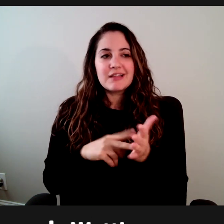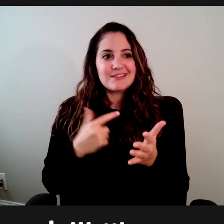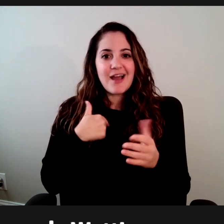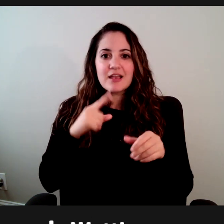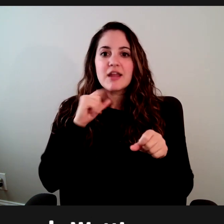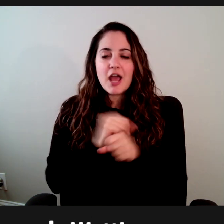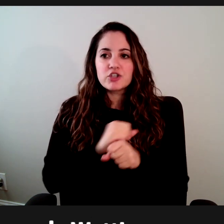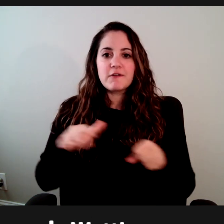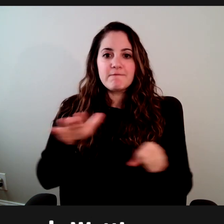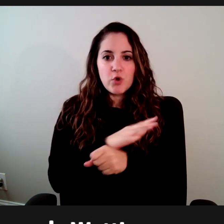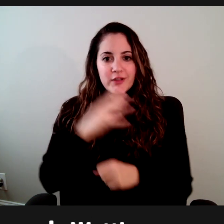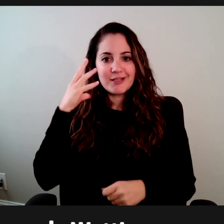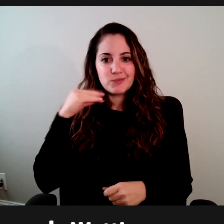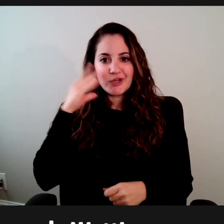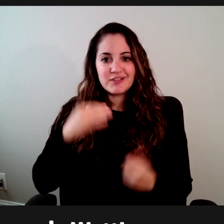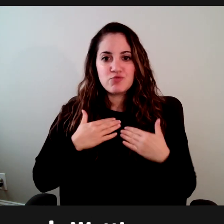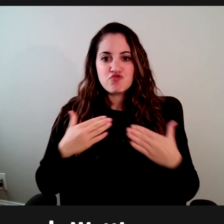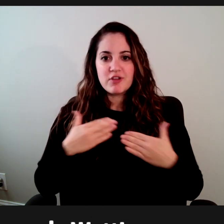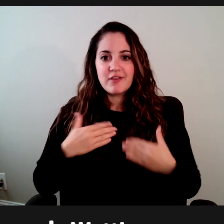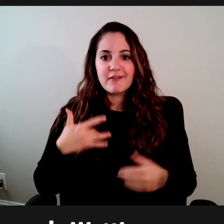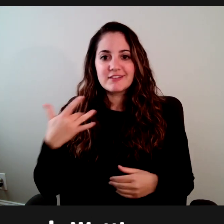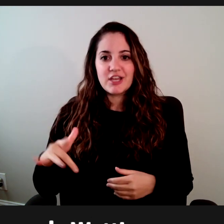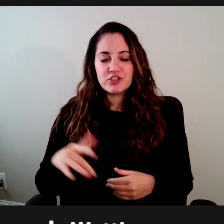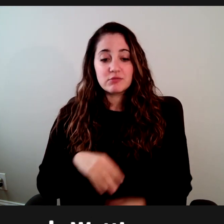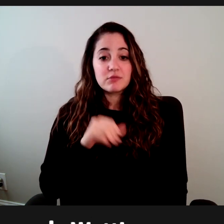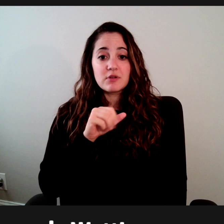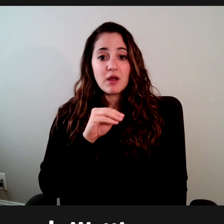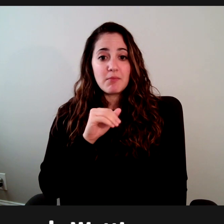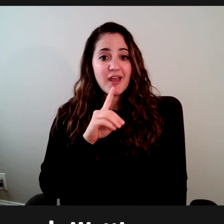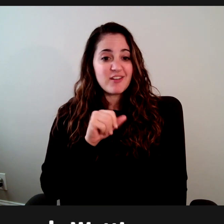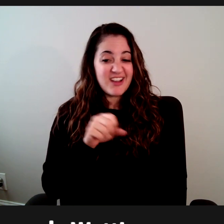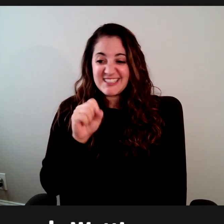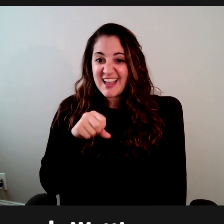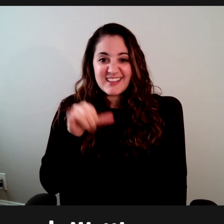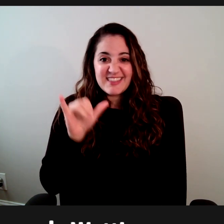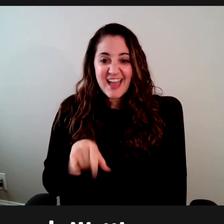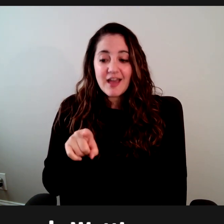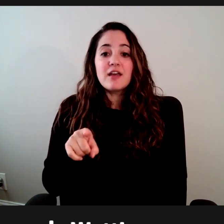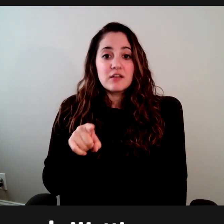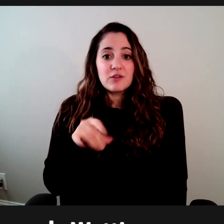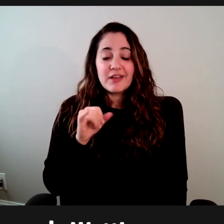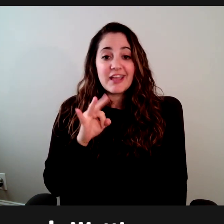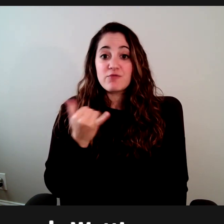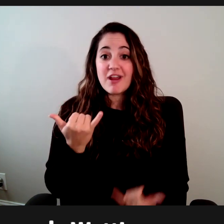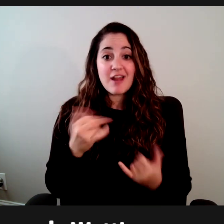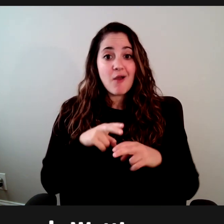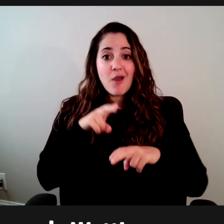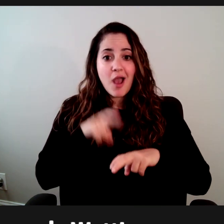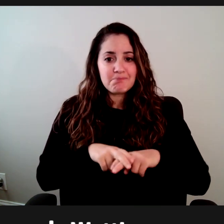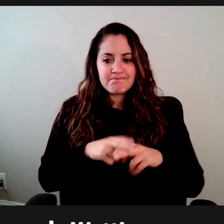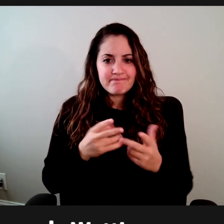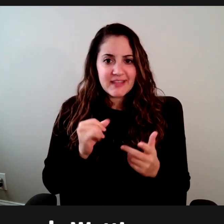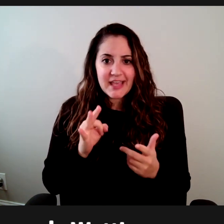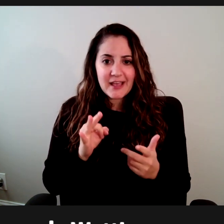a freer range to experience that. Yeah, I love that. And that's exactly what I do with people. It's like, okay, so this isn't